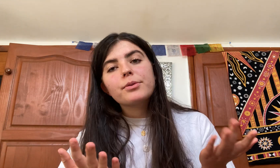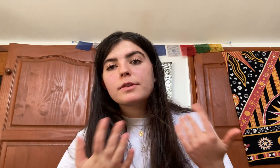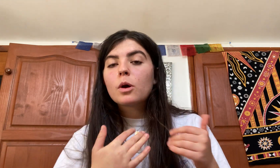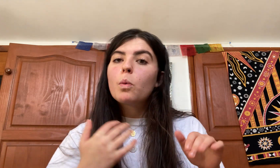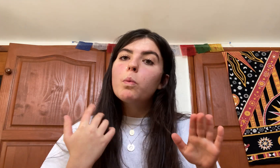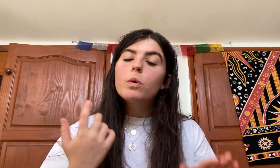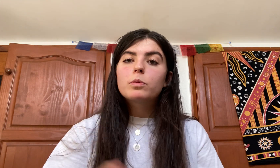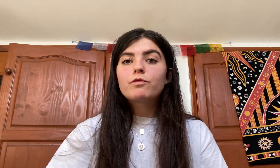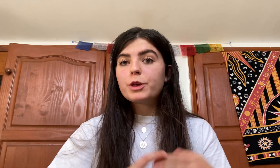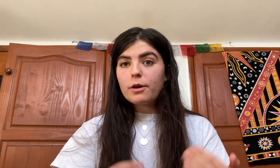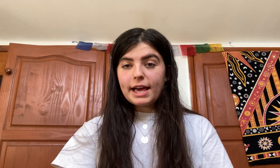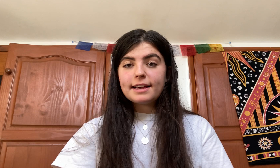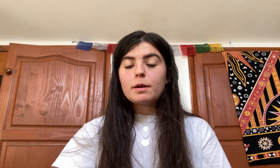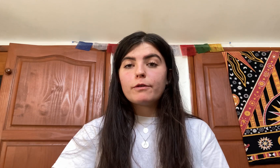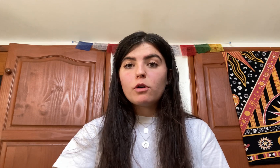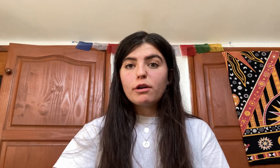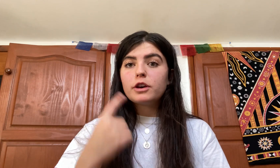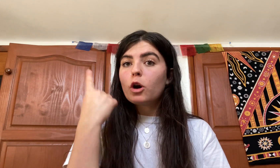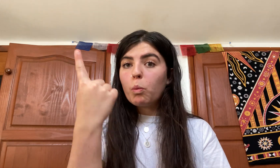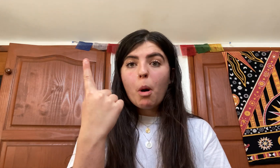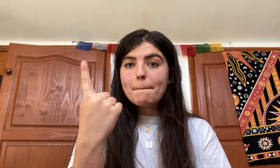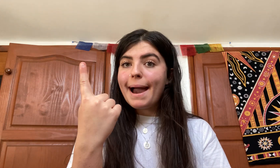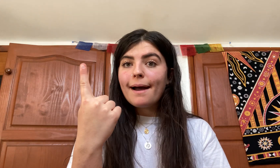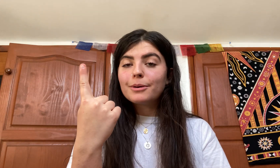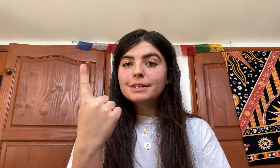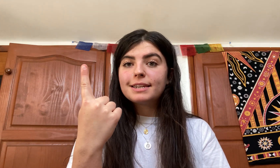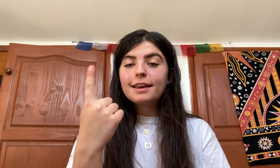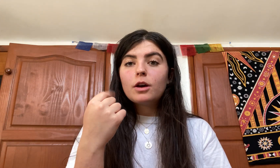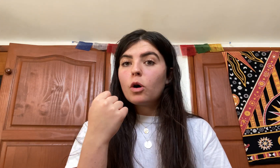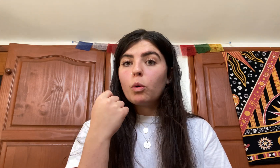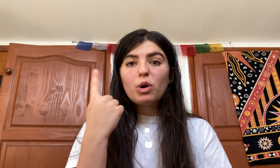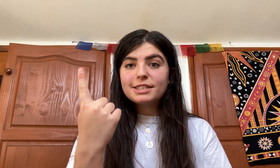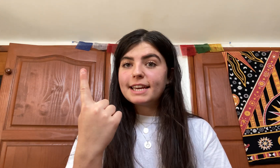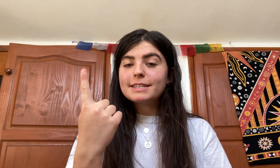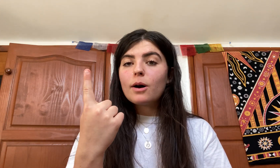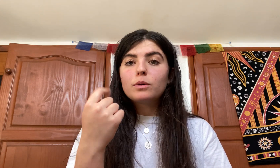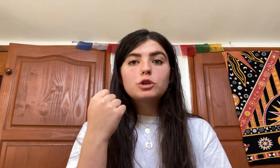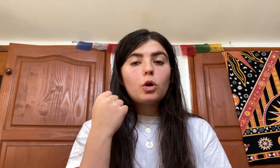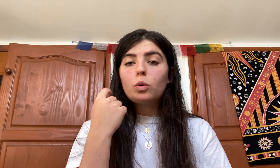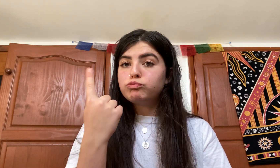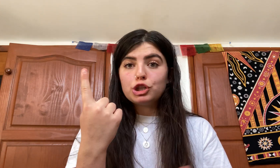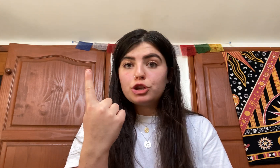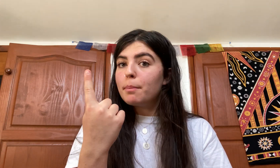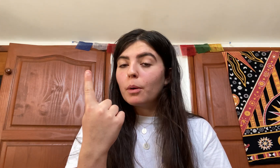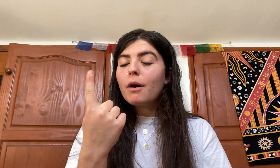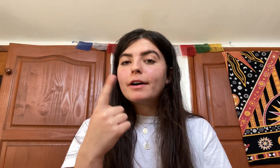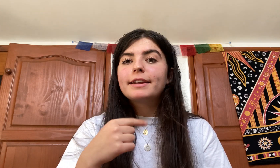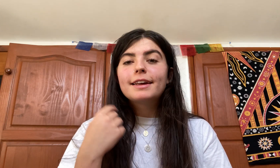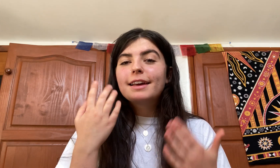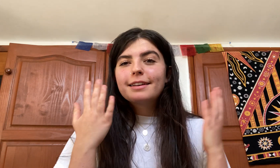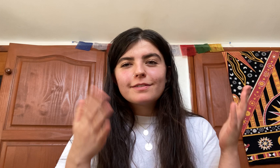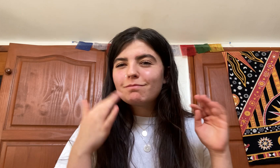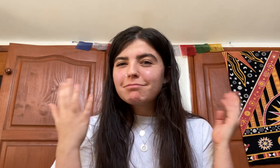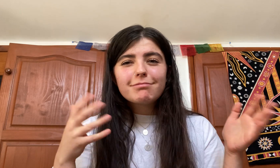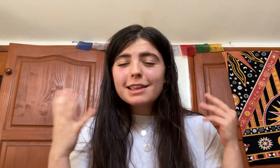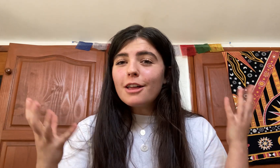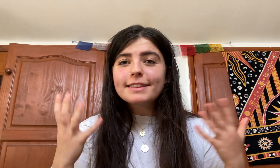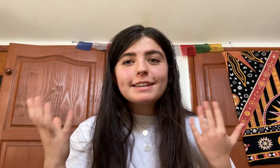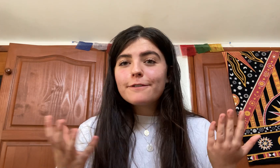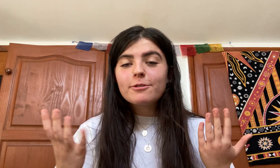pounds, so like I said before, if you go £1 or 1 year old or just number 1, there's lots of different